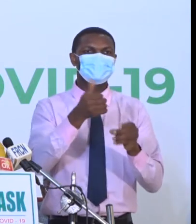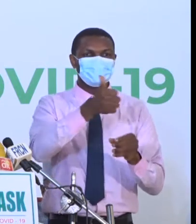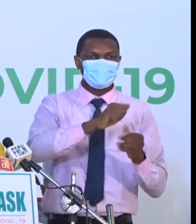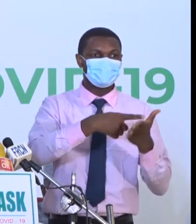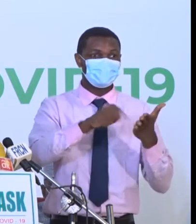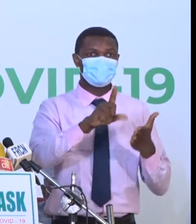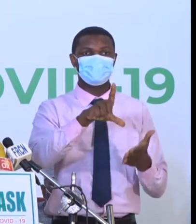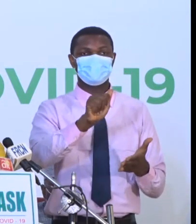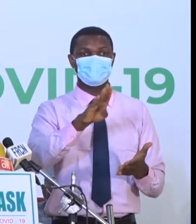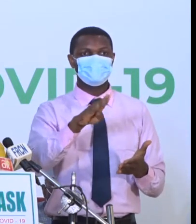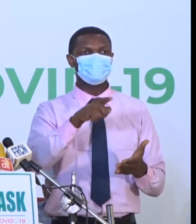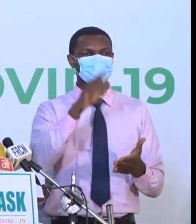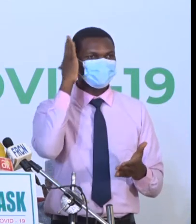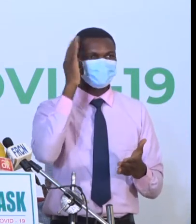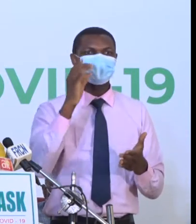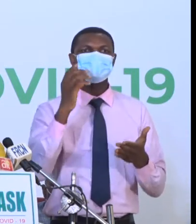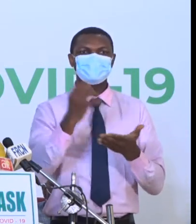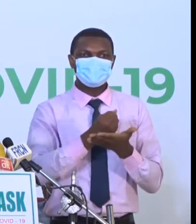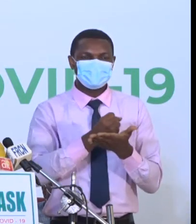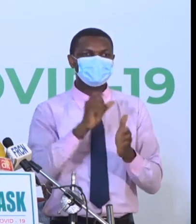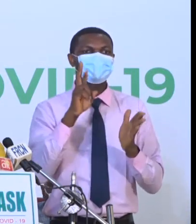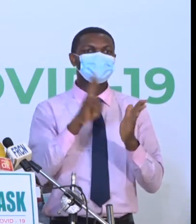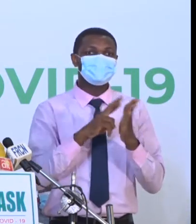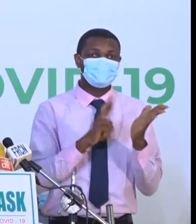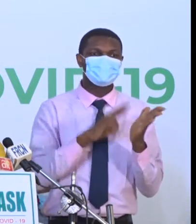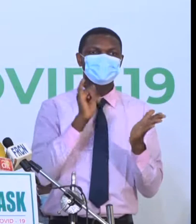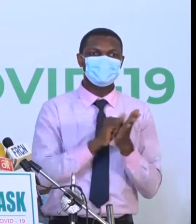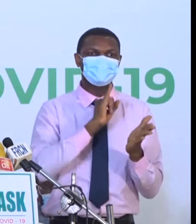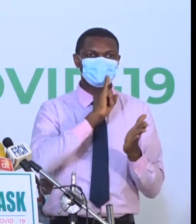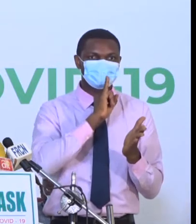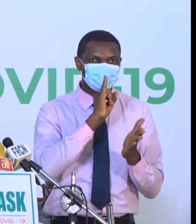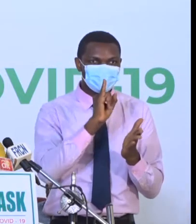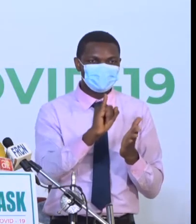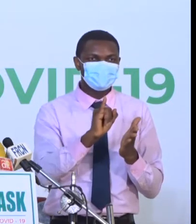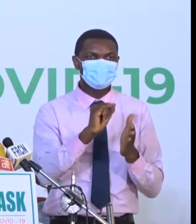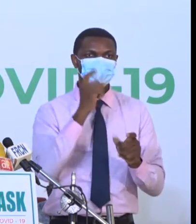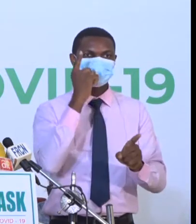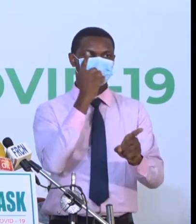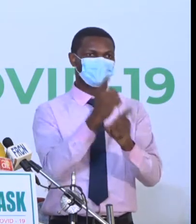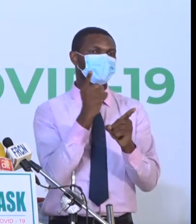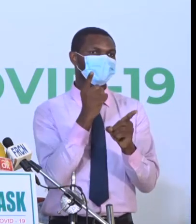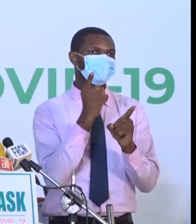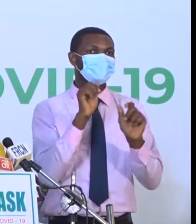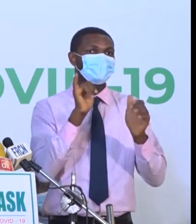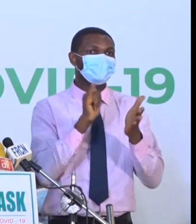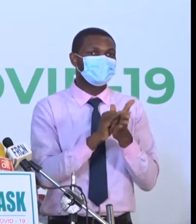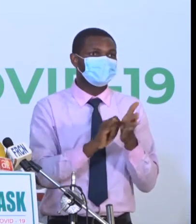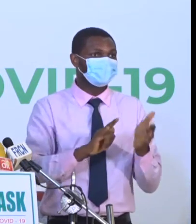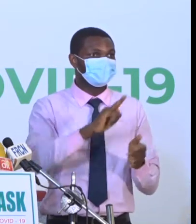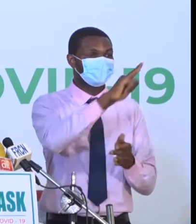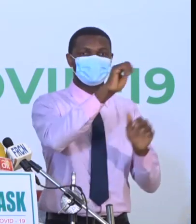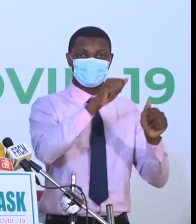Dr. Chikwe Ihekwazo, said this in Abuja at the Presidential Task Force on COVID-19 National